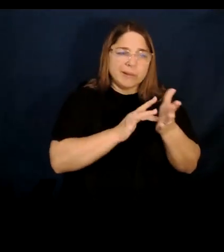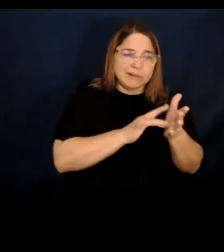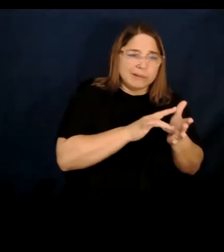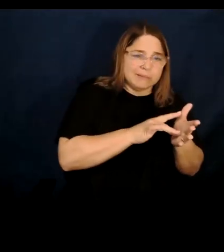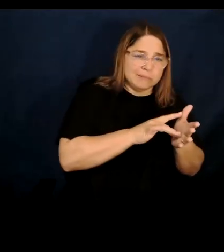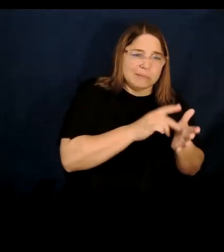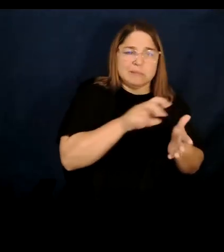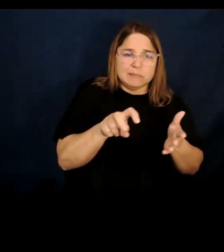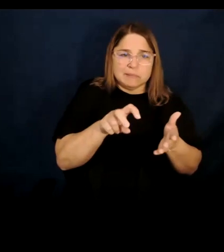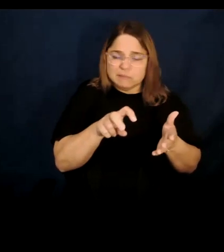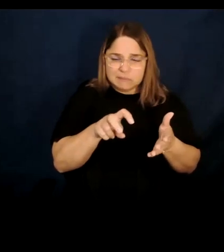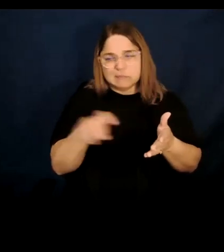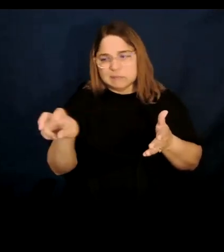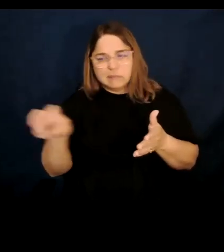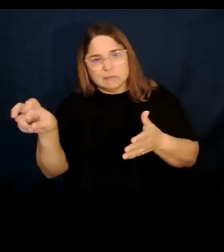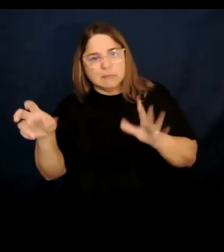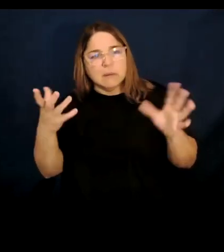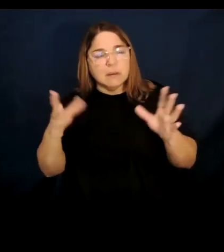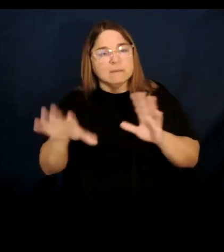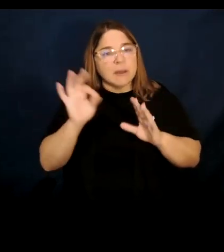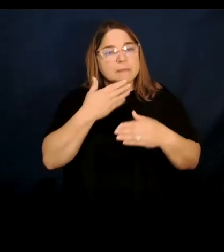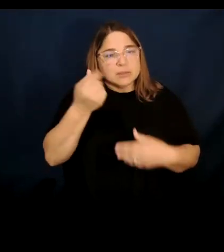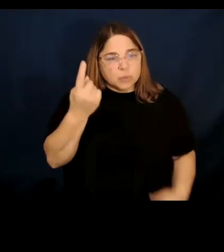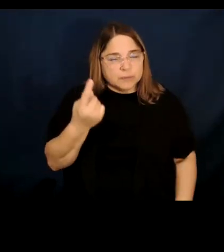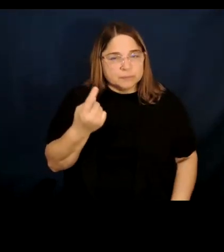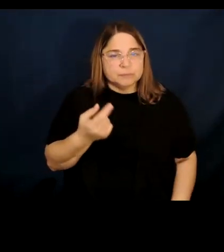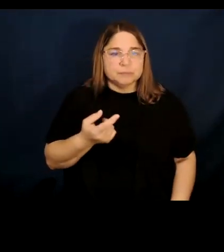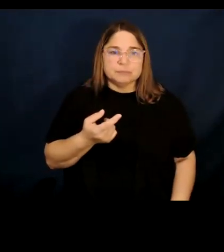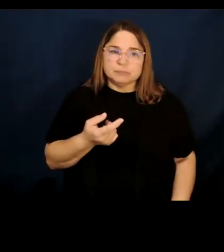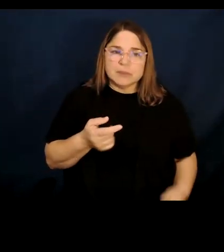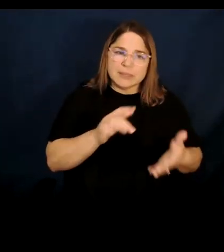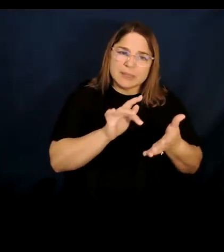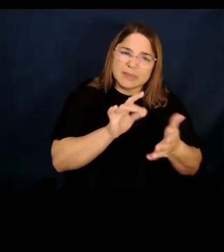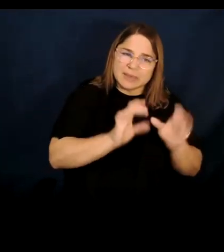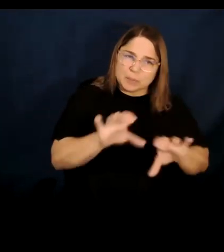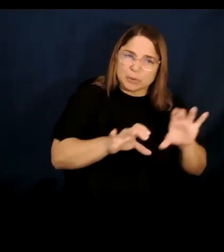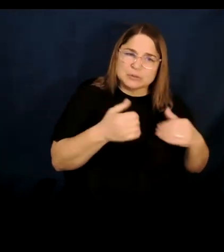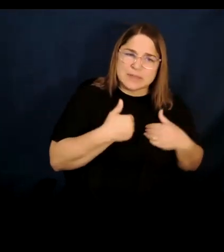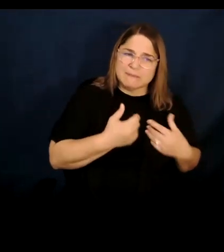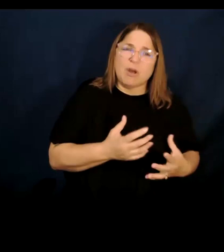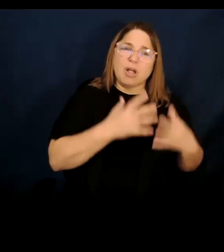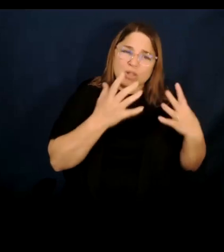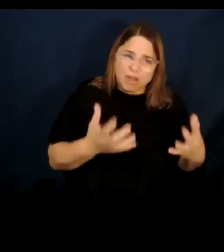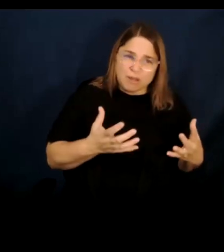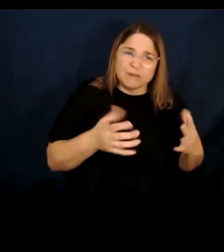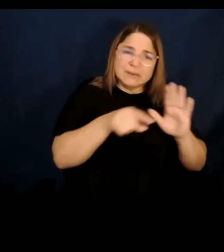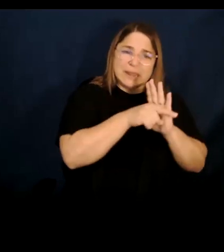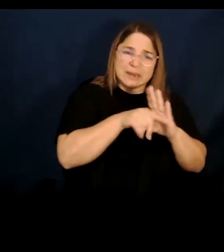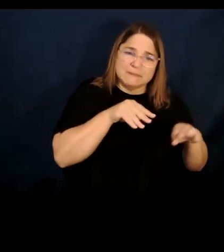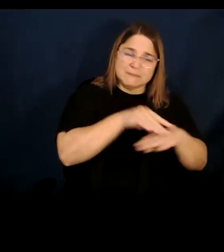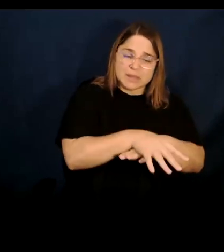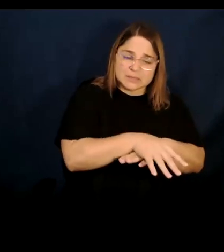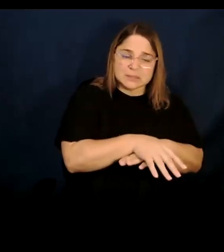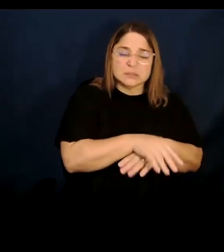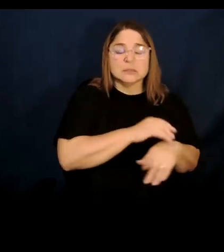one that's best for them? Again, these agents have a lot of undesirable effects that are experienced throughout their use. Having a